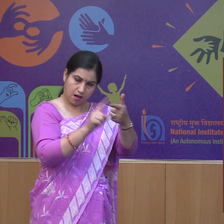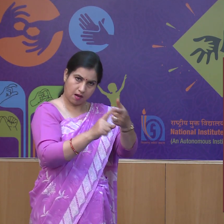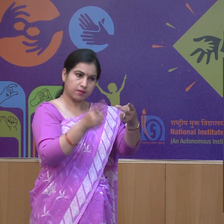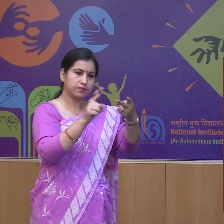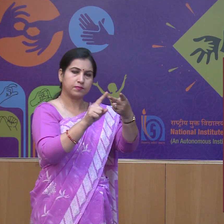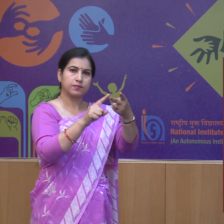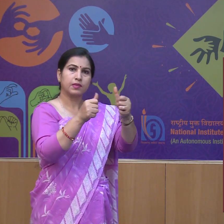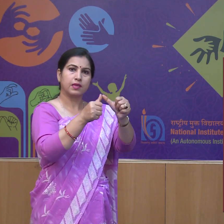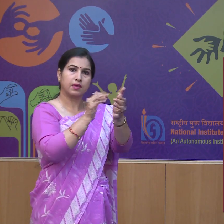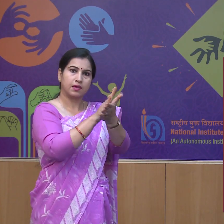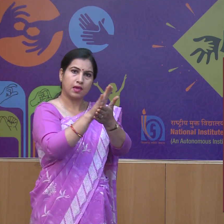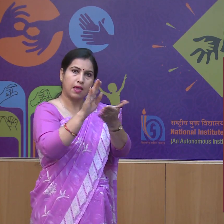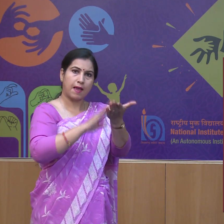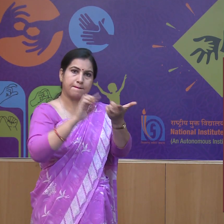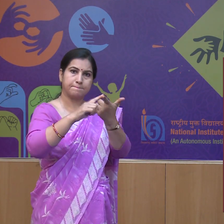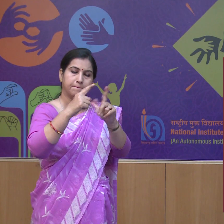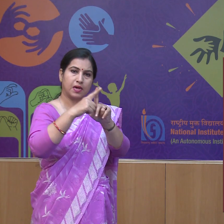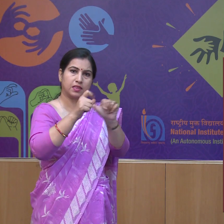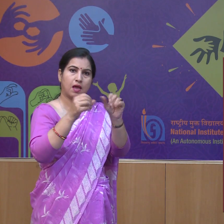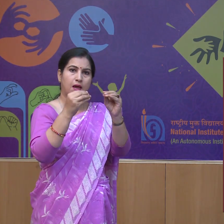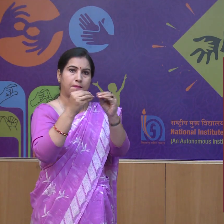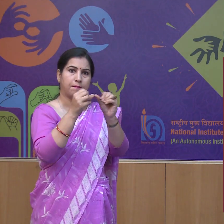Ahmedabad, and Broach.